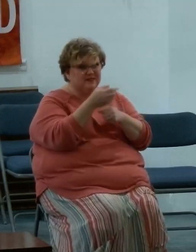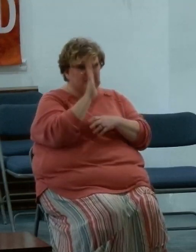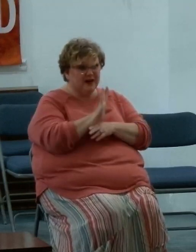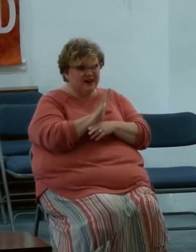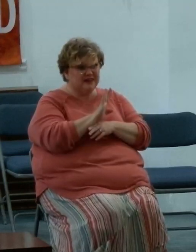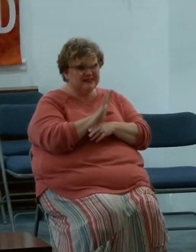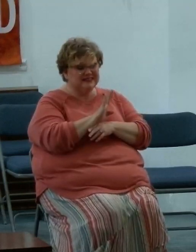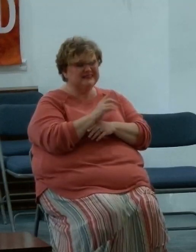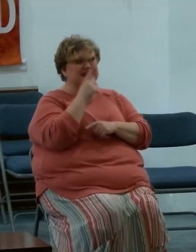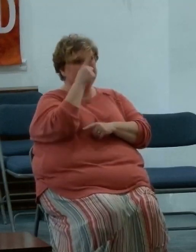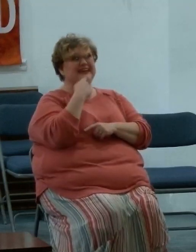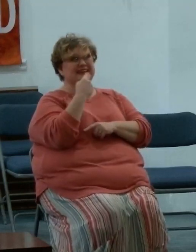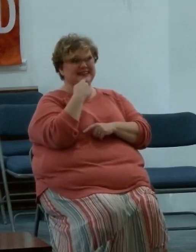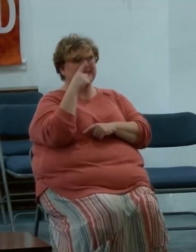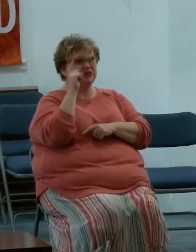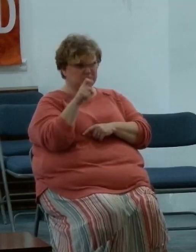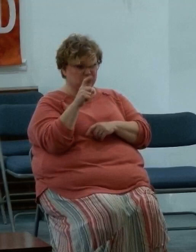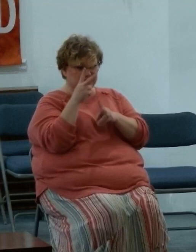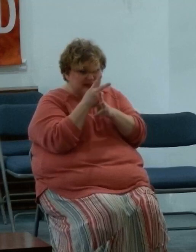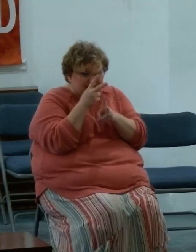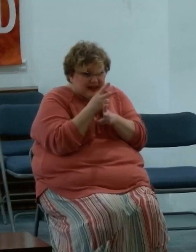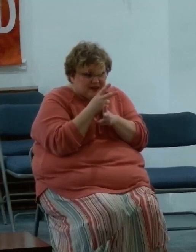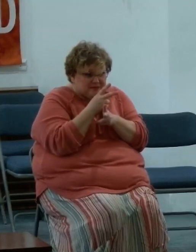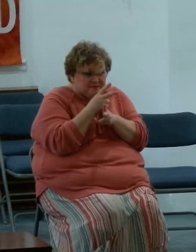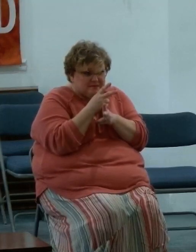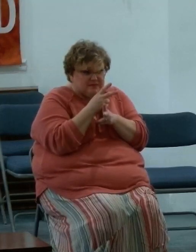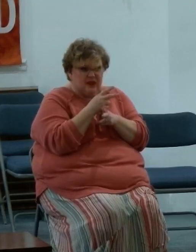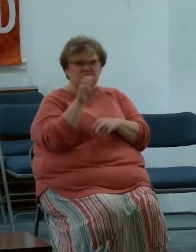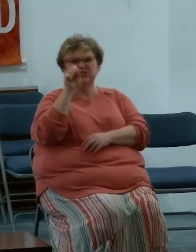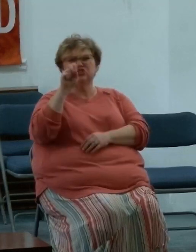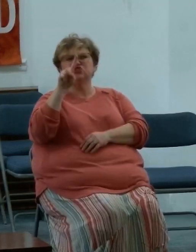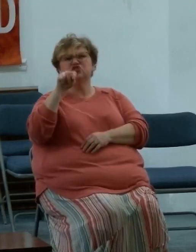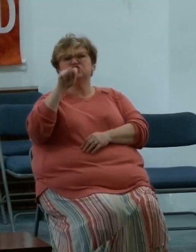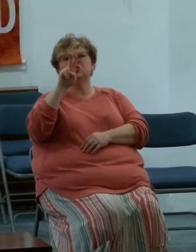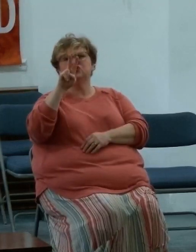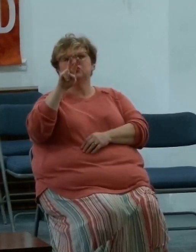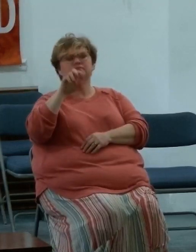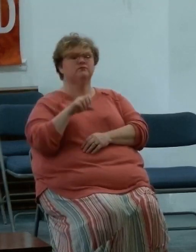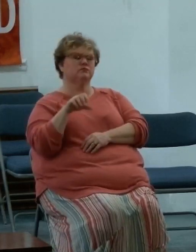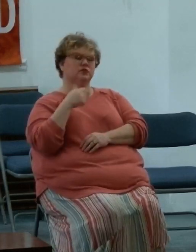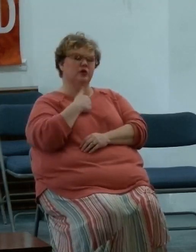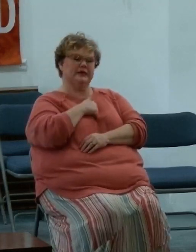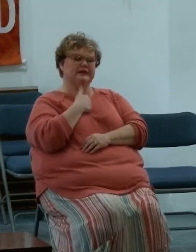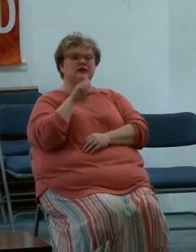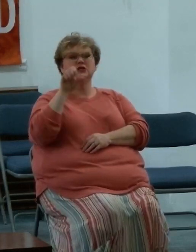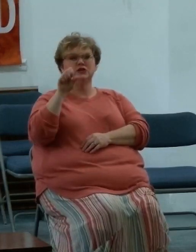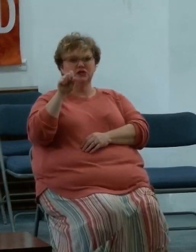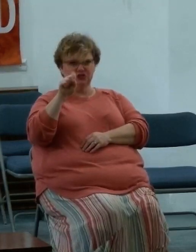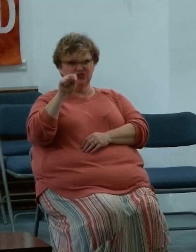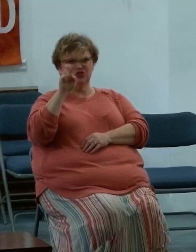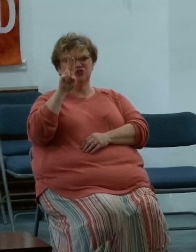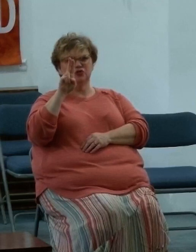that we're supposed to be stewards. That's a big old word. Can you say stewards?